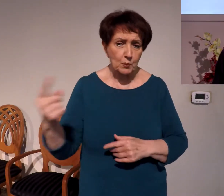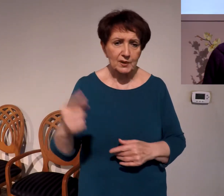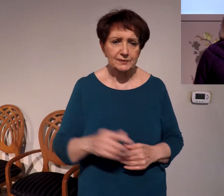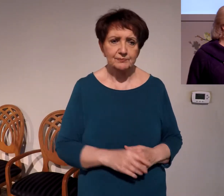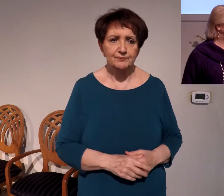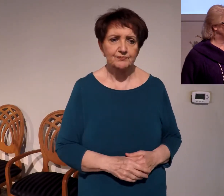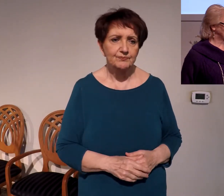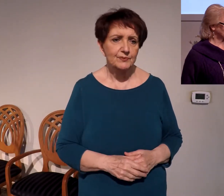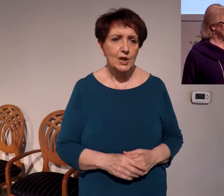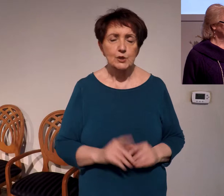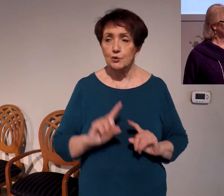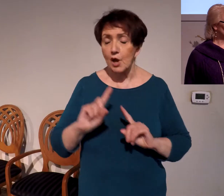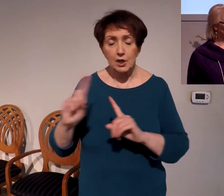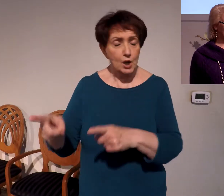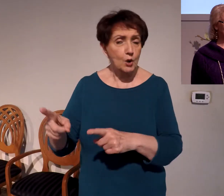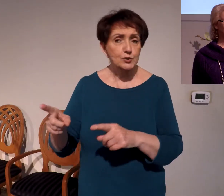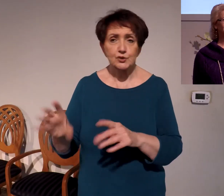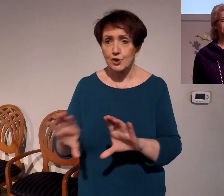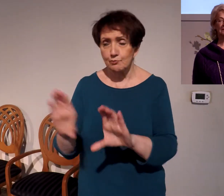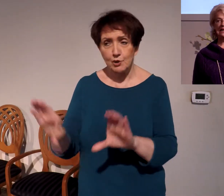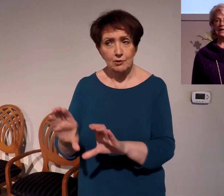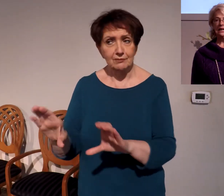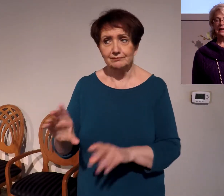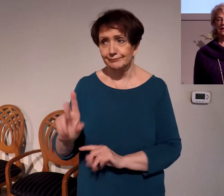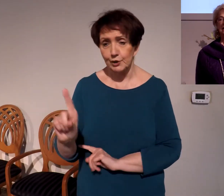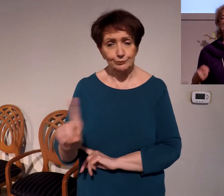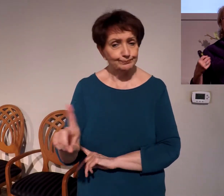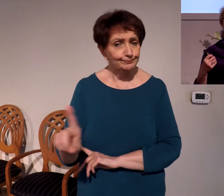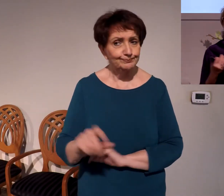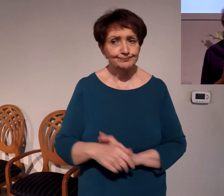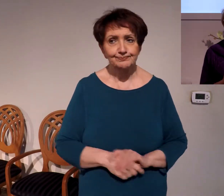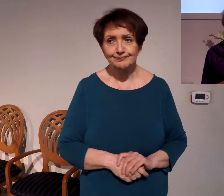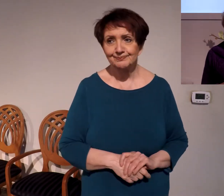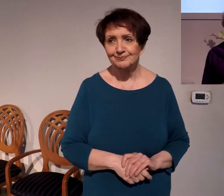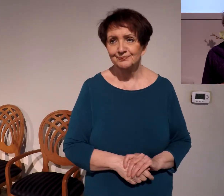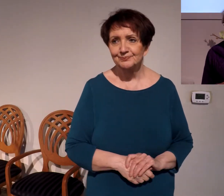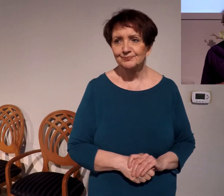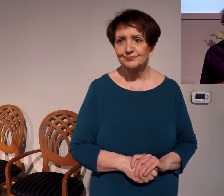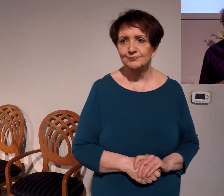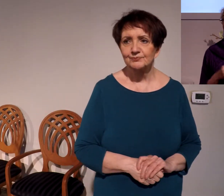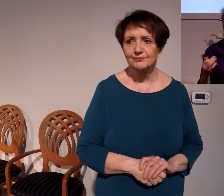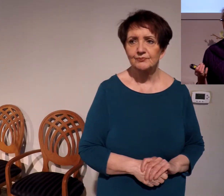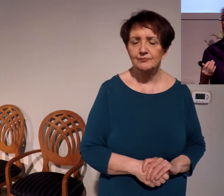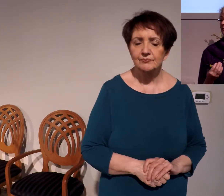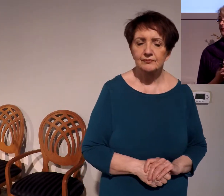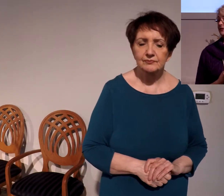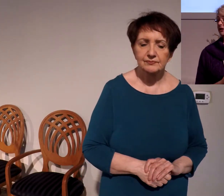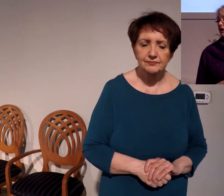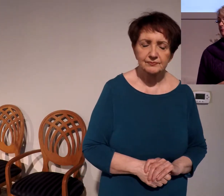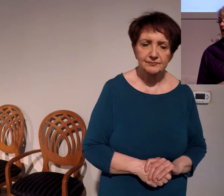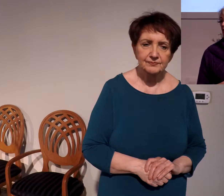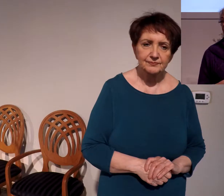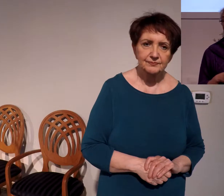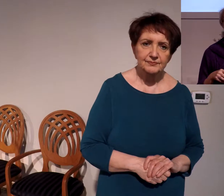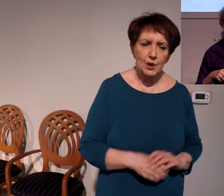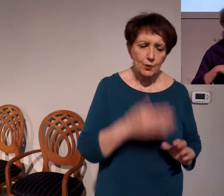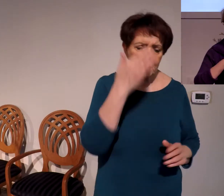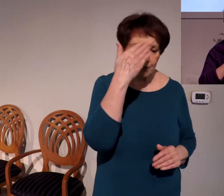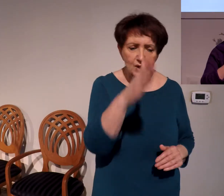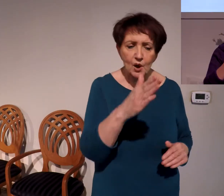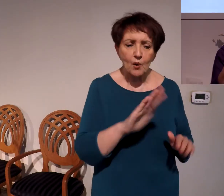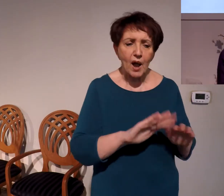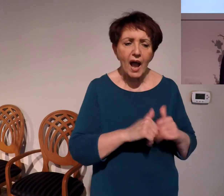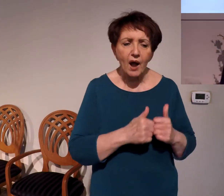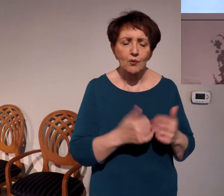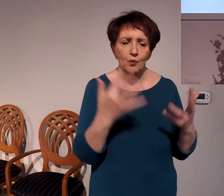to the computer, right? Or we are concerned. We don't know how something's going to come out. We have